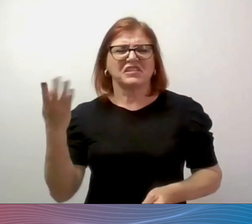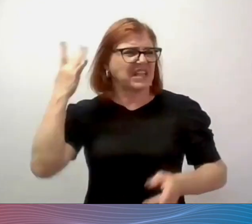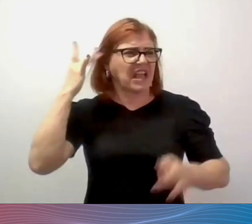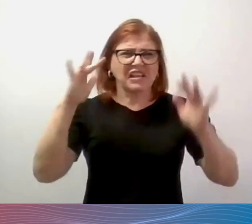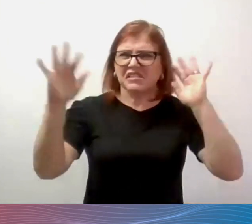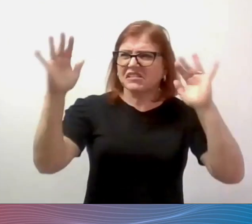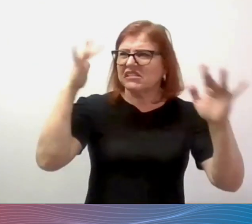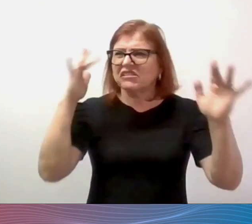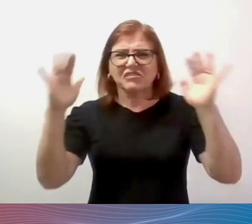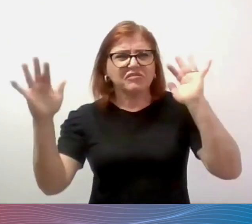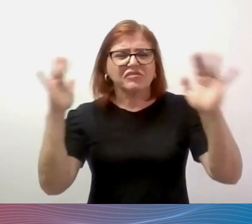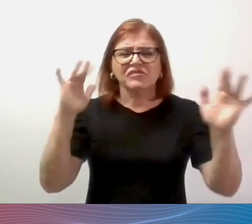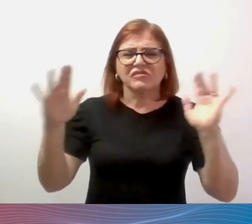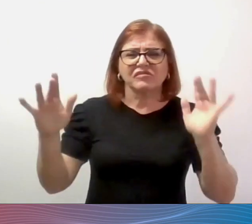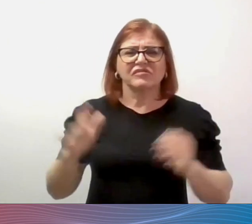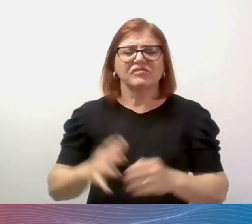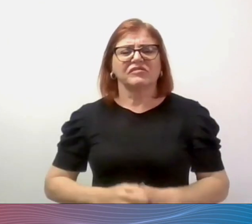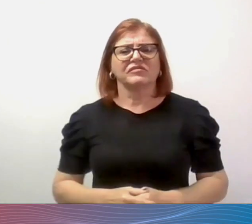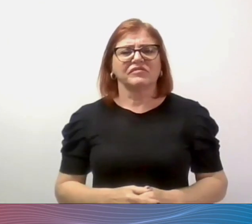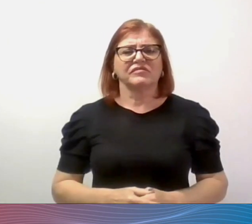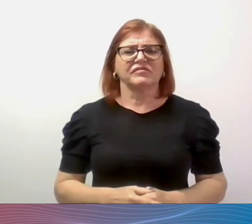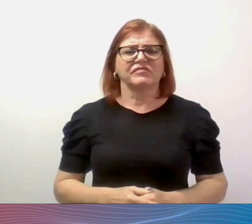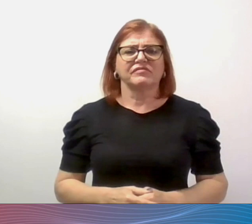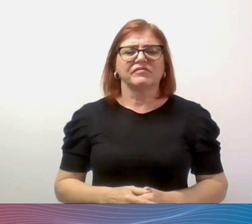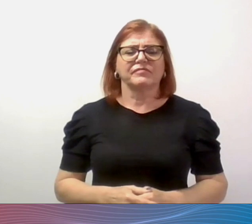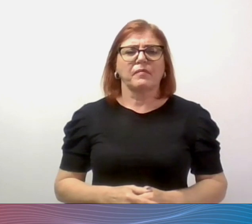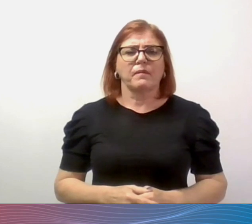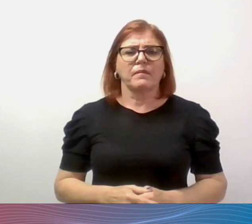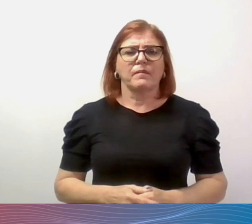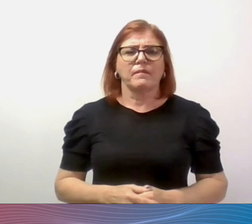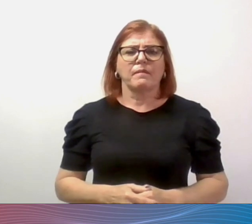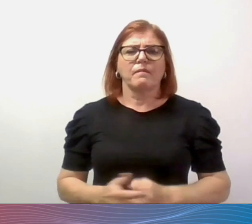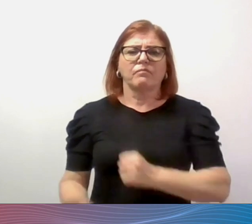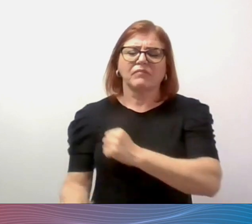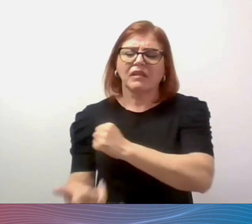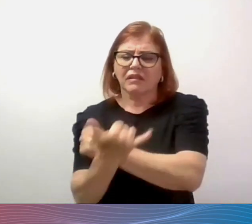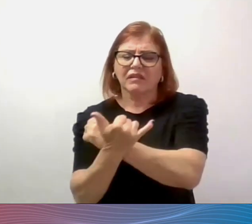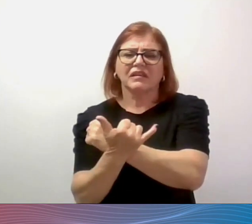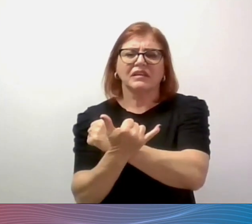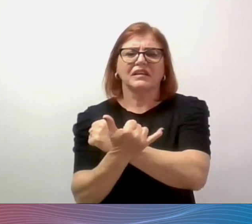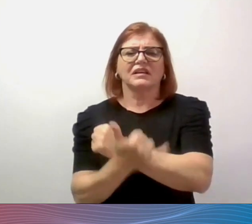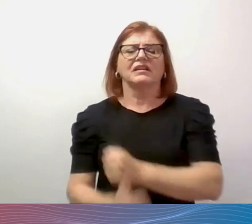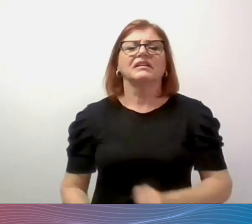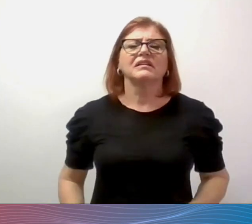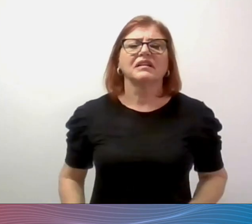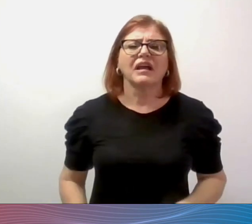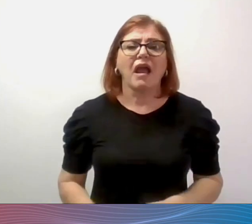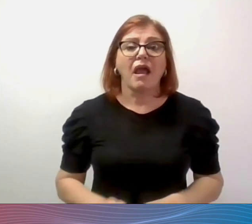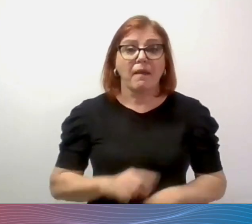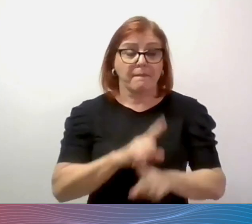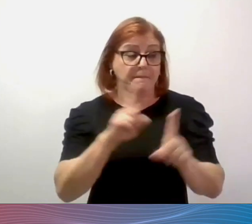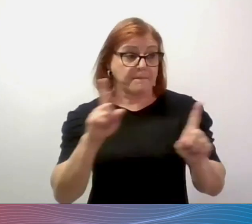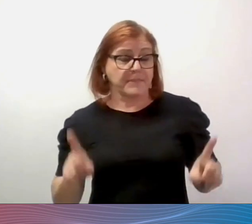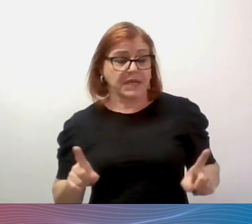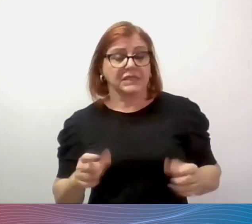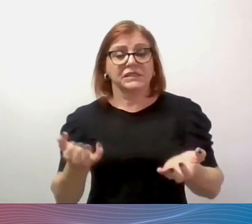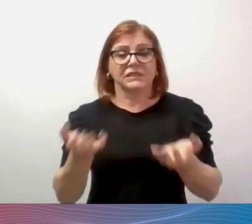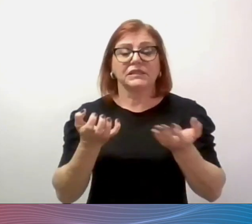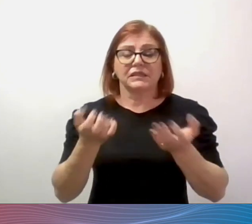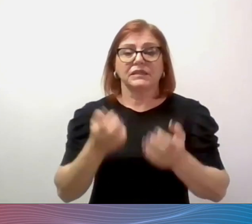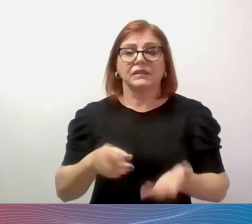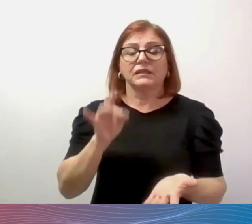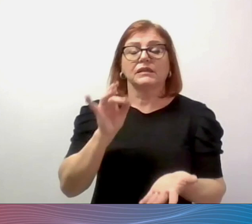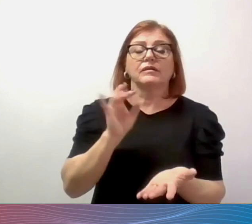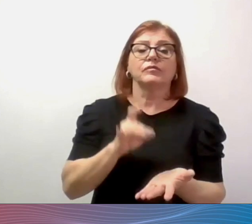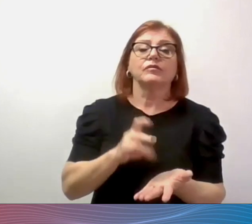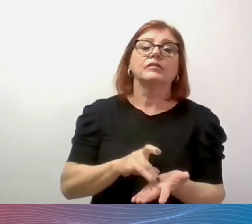a falseness, they are illusions. Para enganar o homem. To deceive man. Mas nós queremos a verdade. But we want the truth. A palavra do